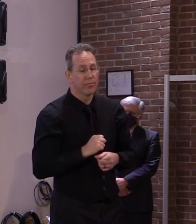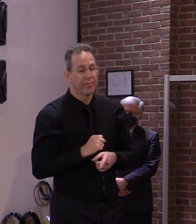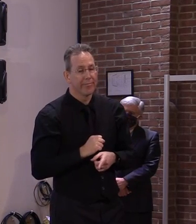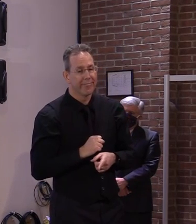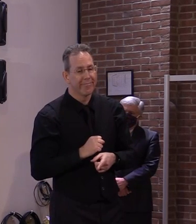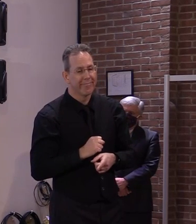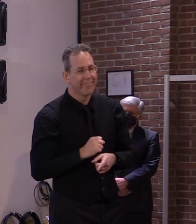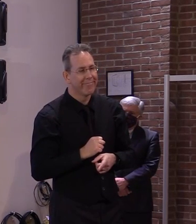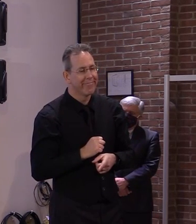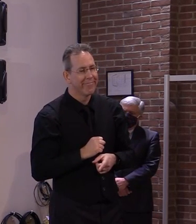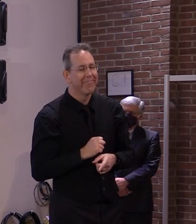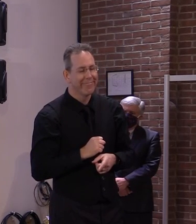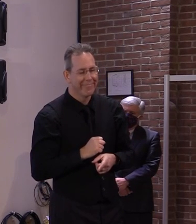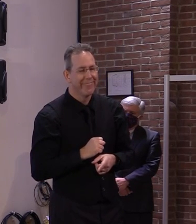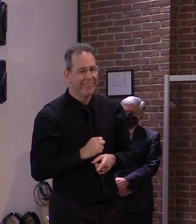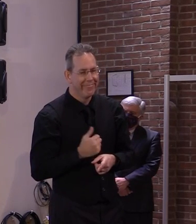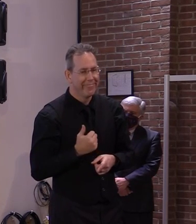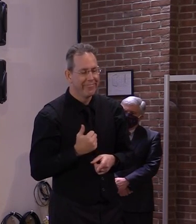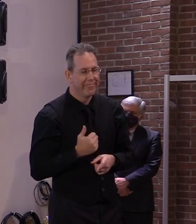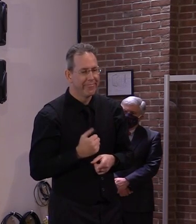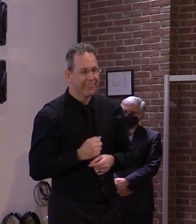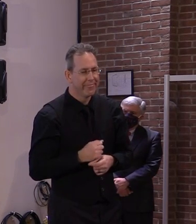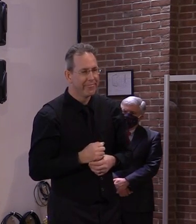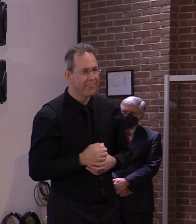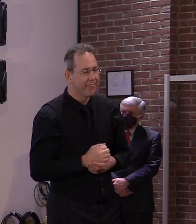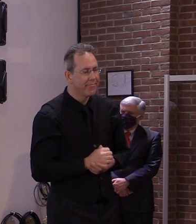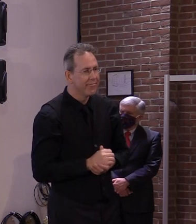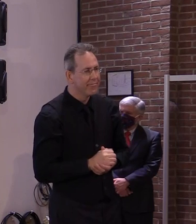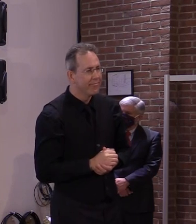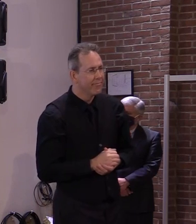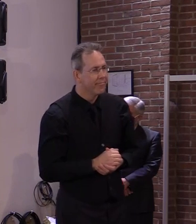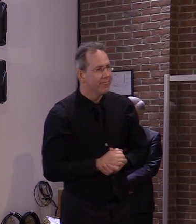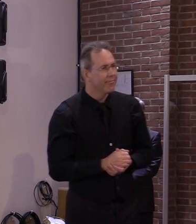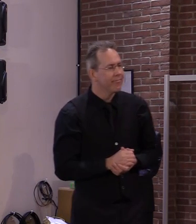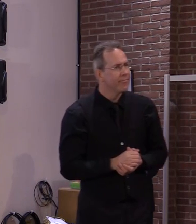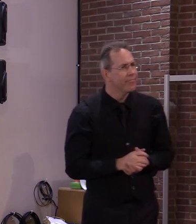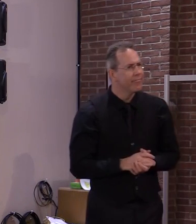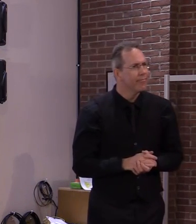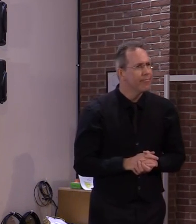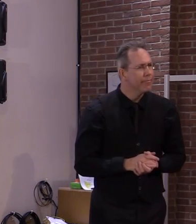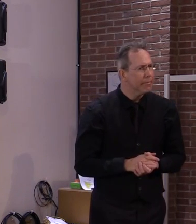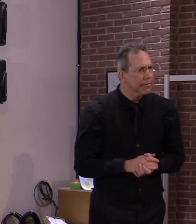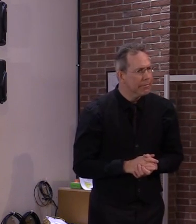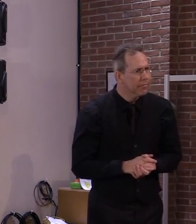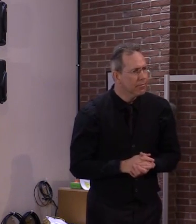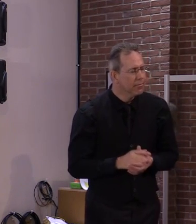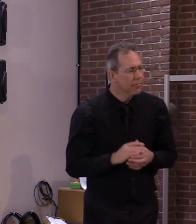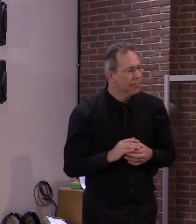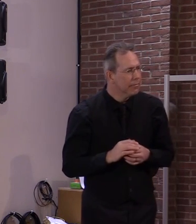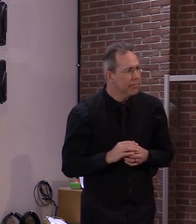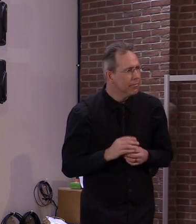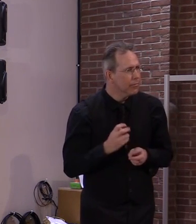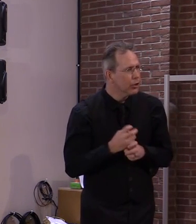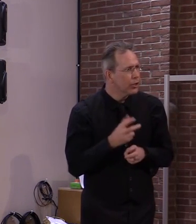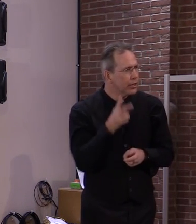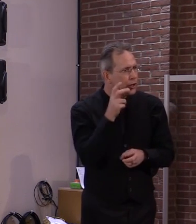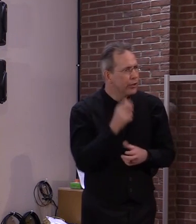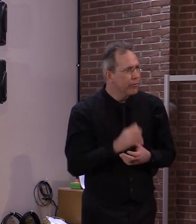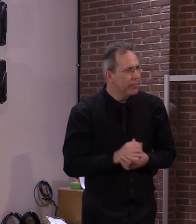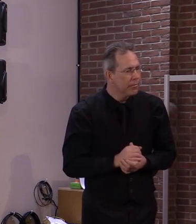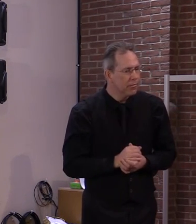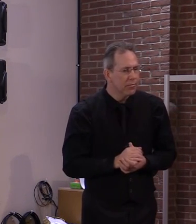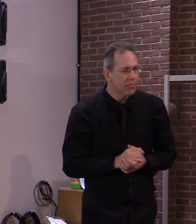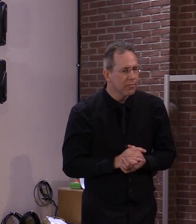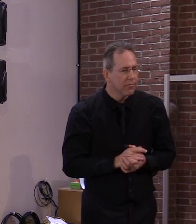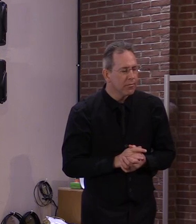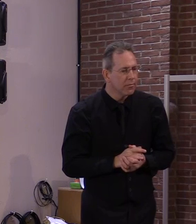Thank you. I had a question about the dose allocation from the Fed and sort of